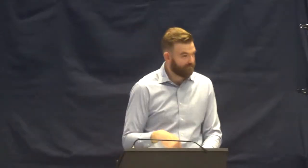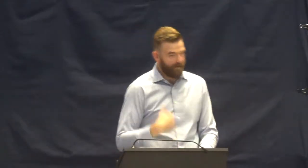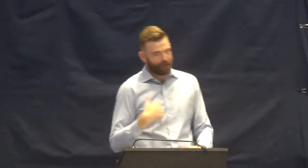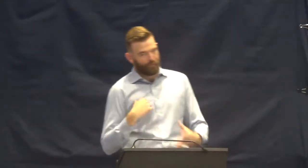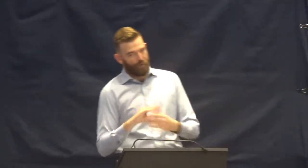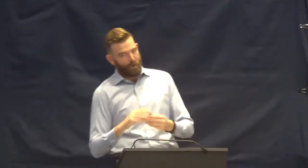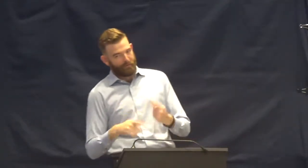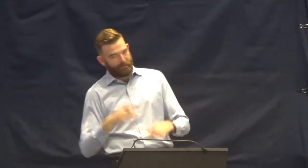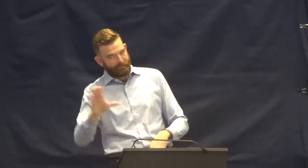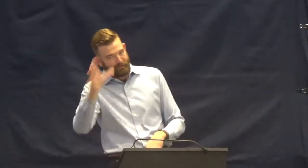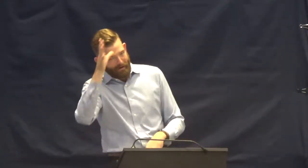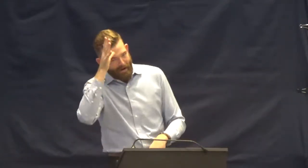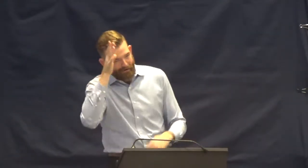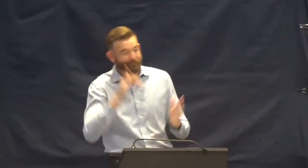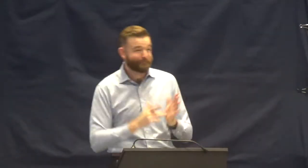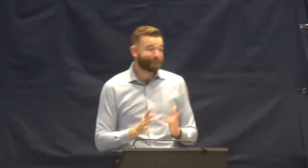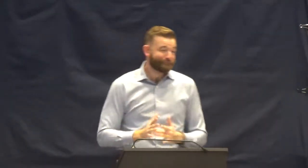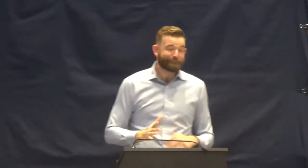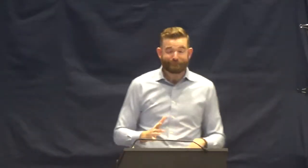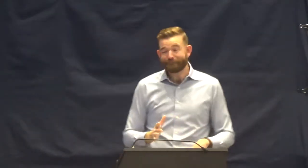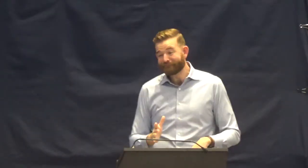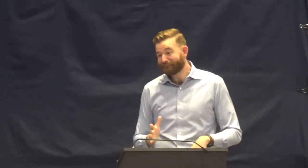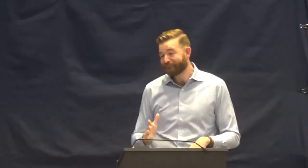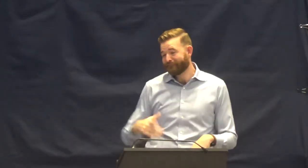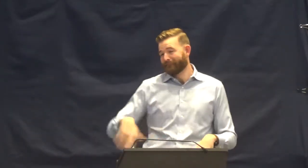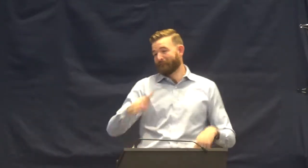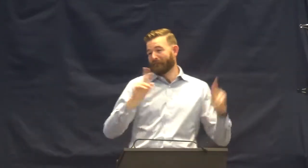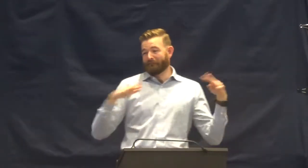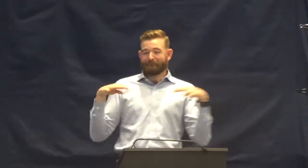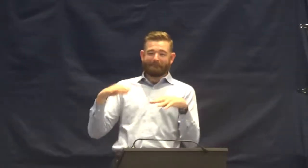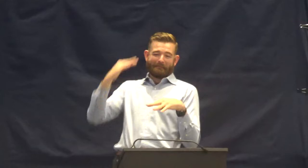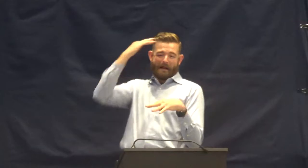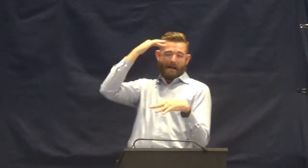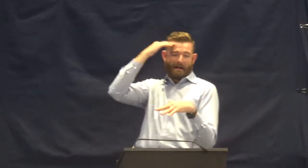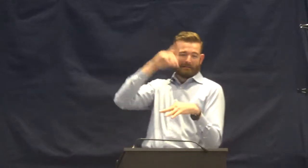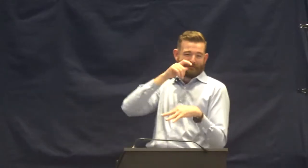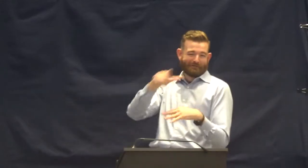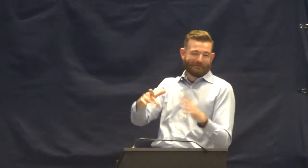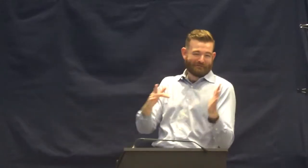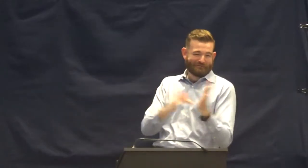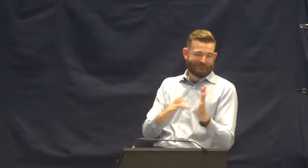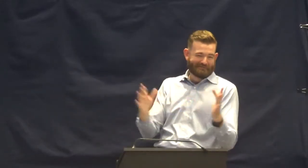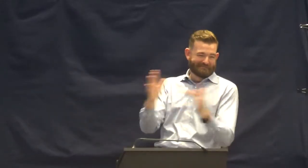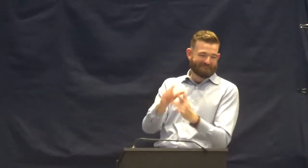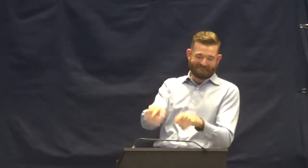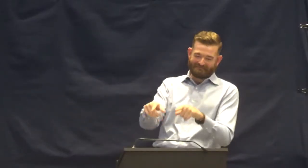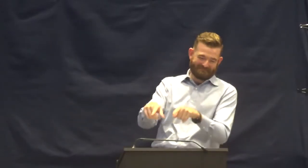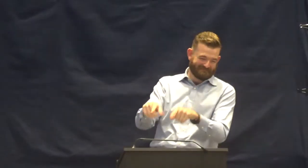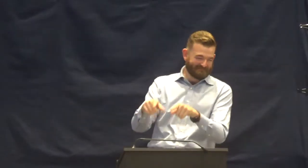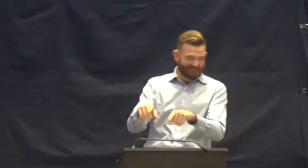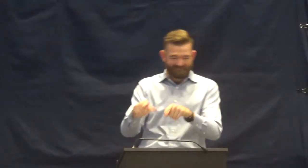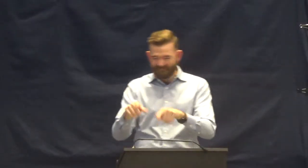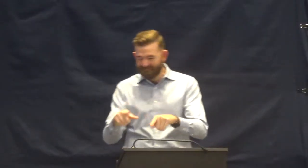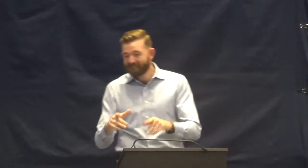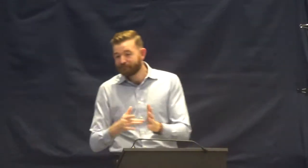And, oh, I can tell you stories about your dad. I'm sure Jesus went through all of this because everybody knew who he was.